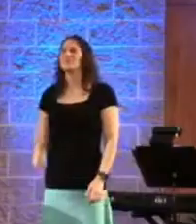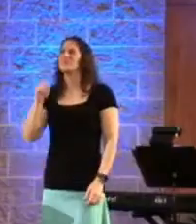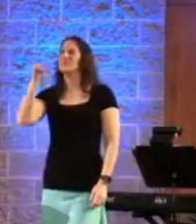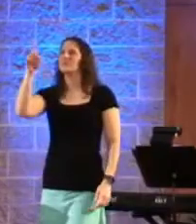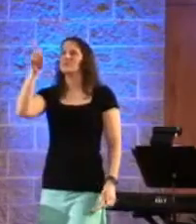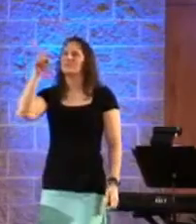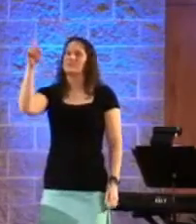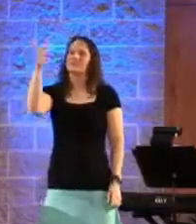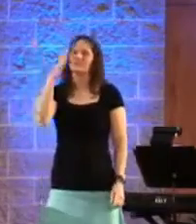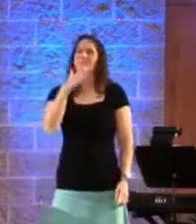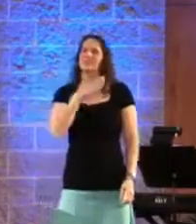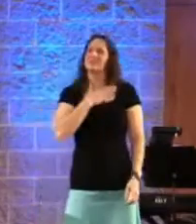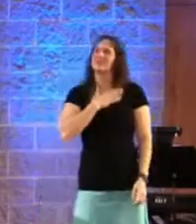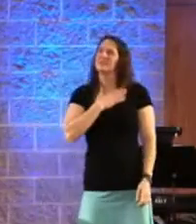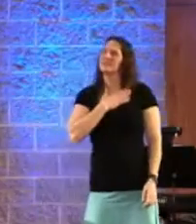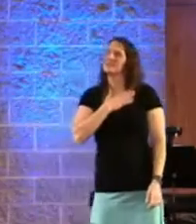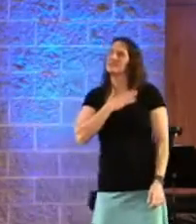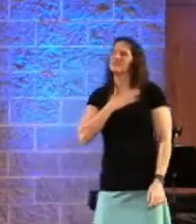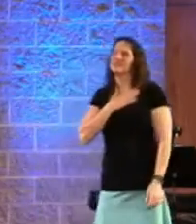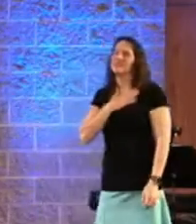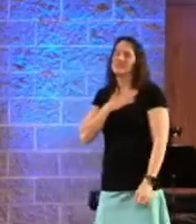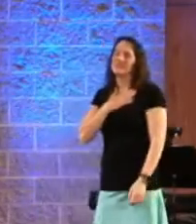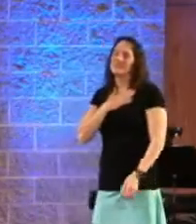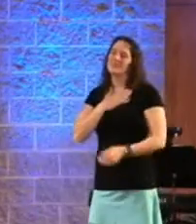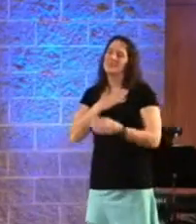mine, will be